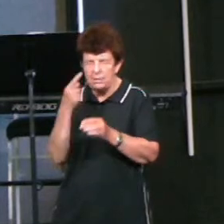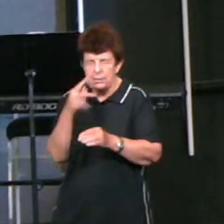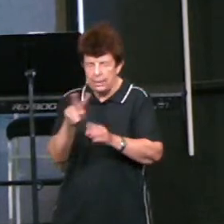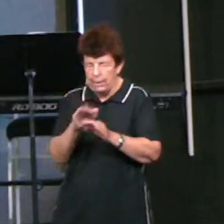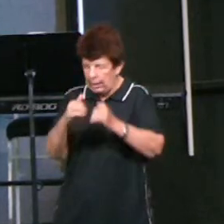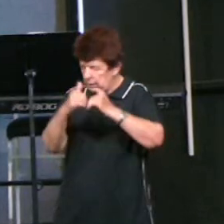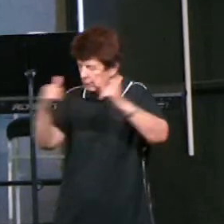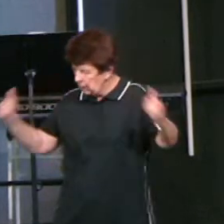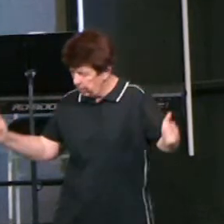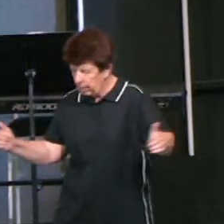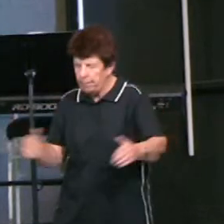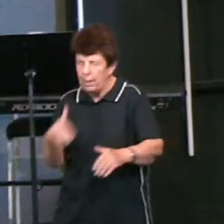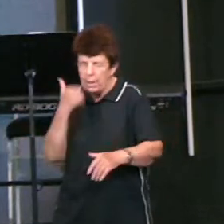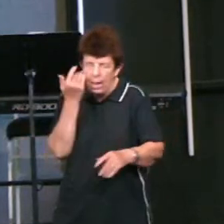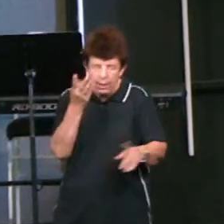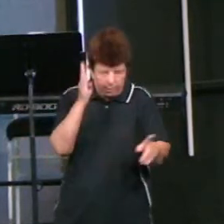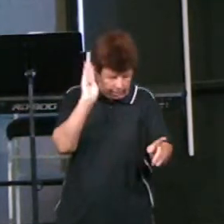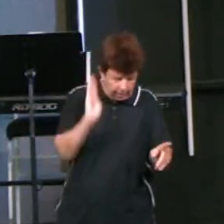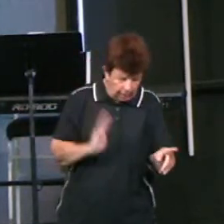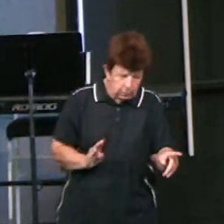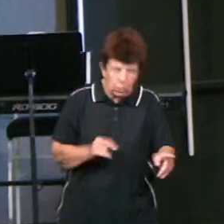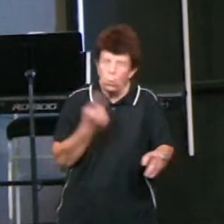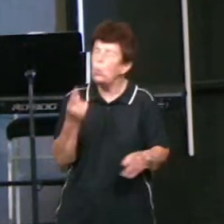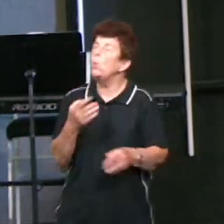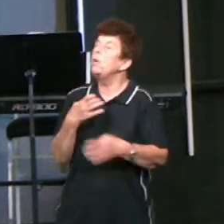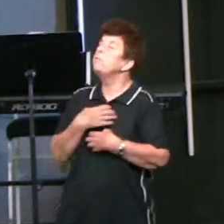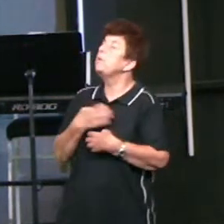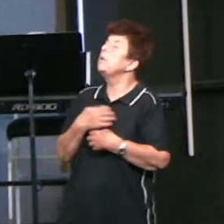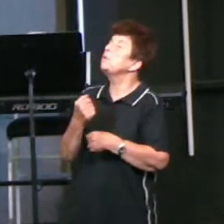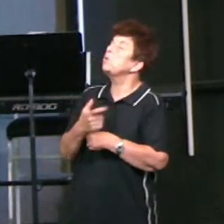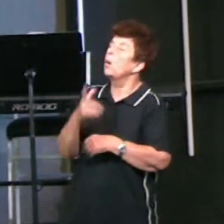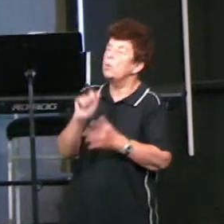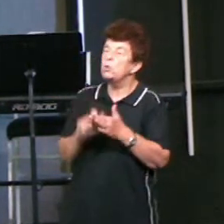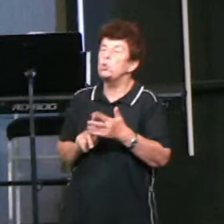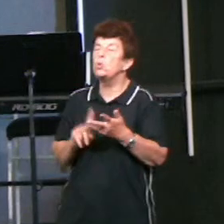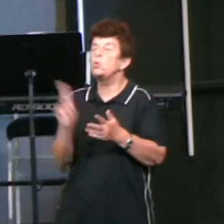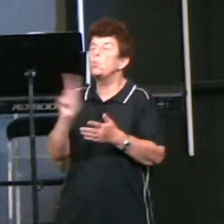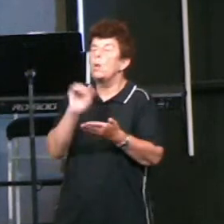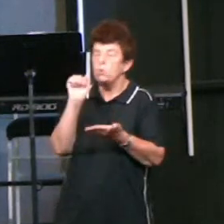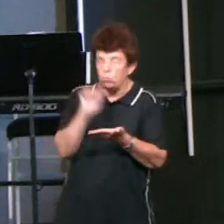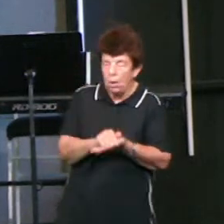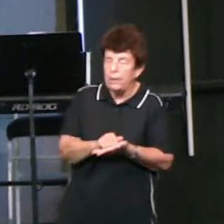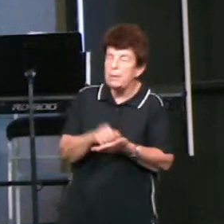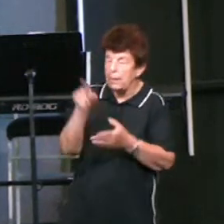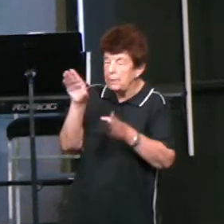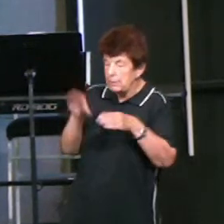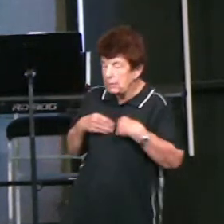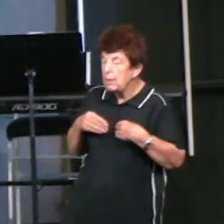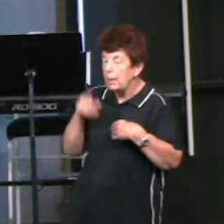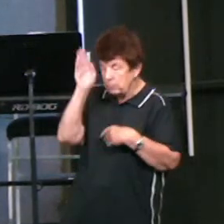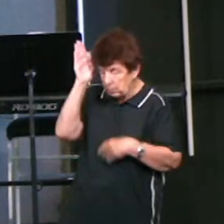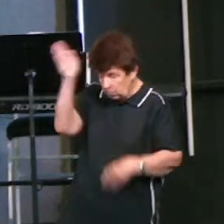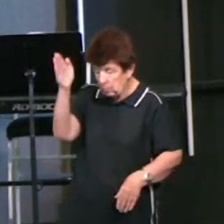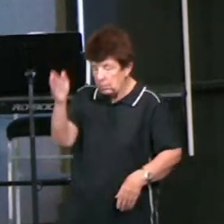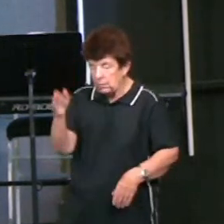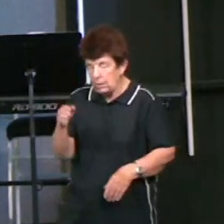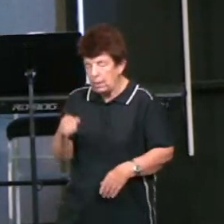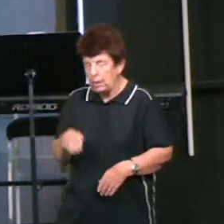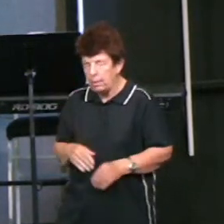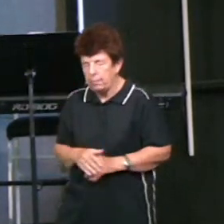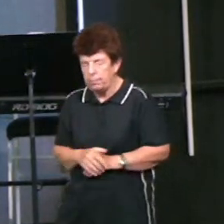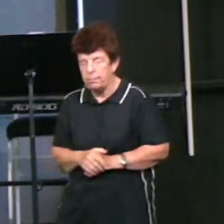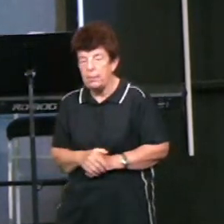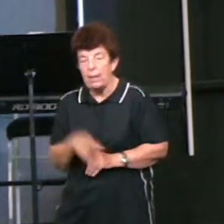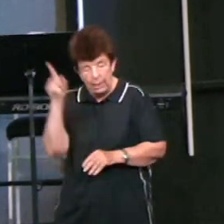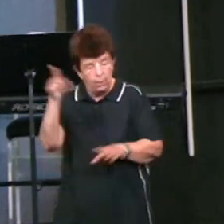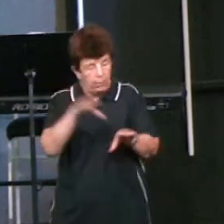in every nation, anyone who fears him and does what is right is acceptable to him.